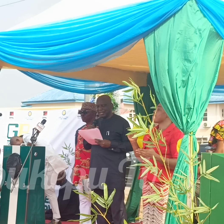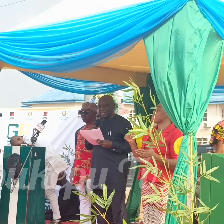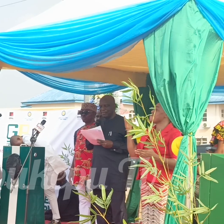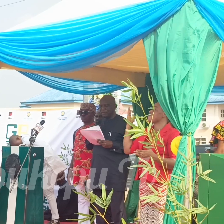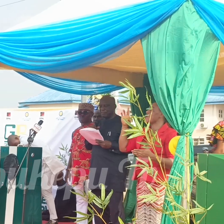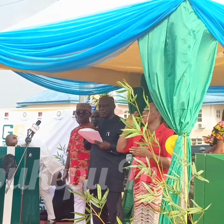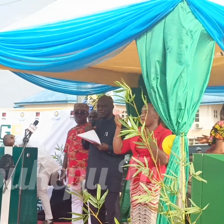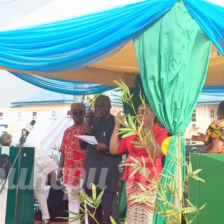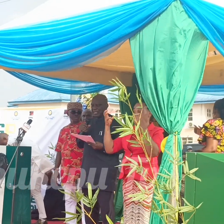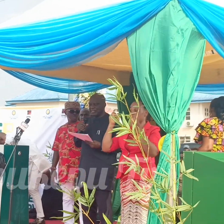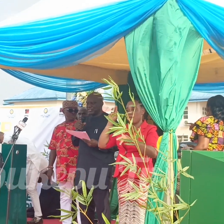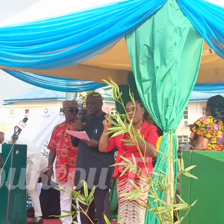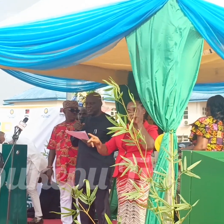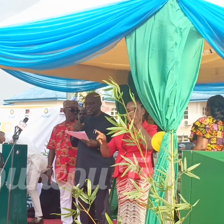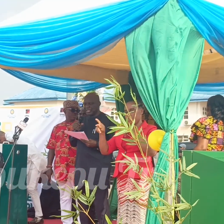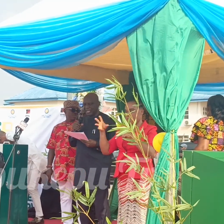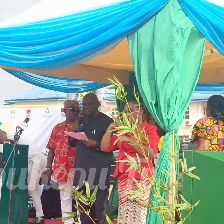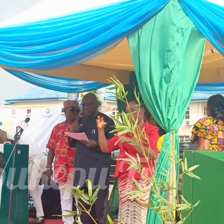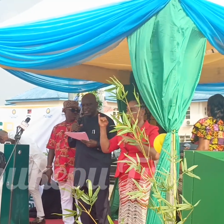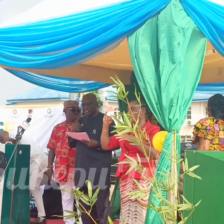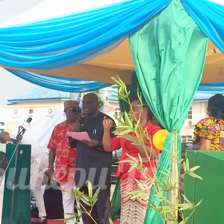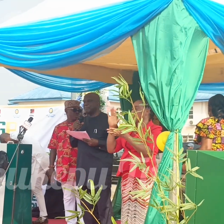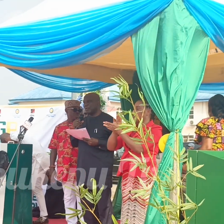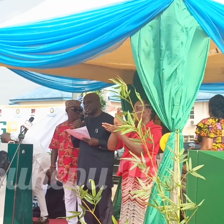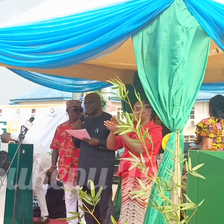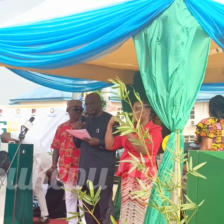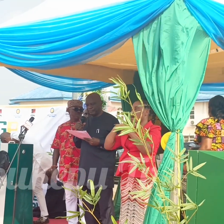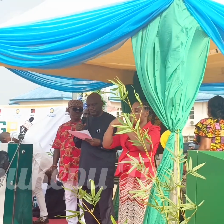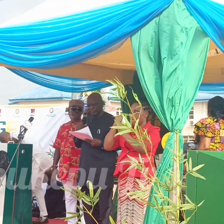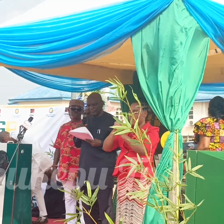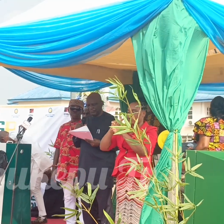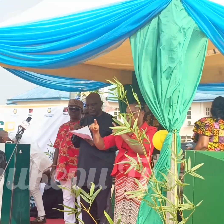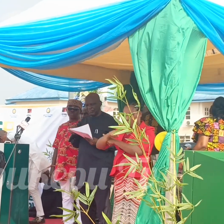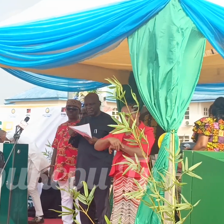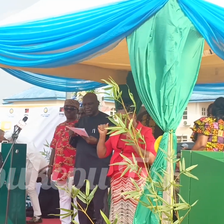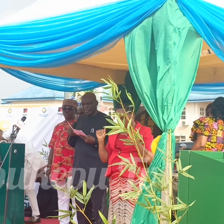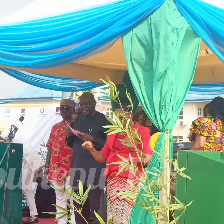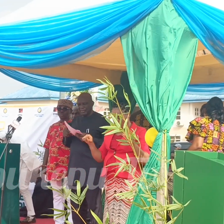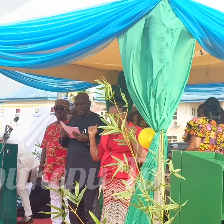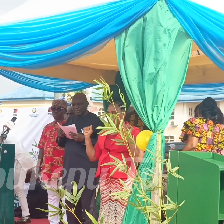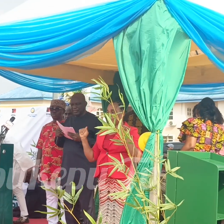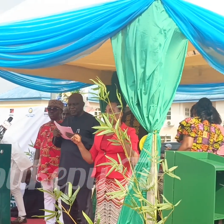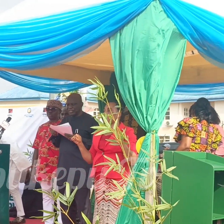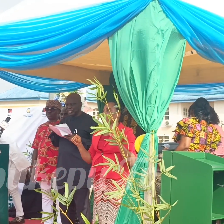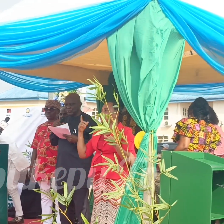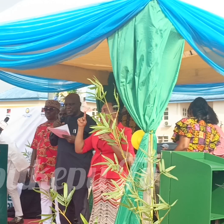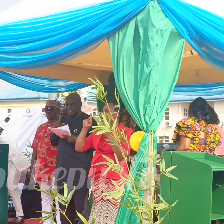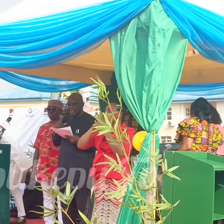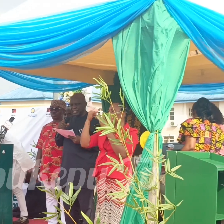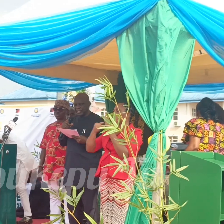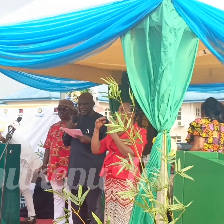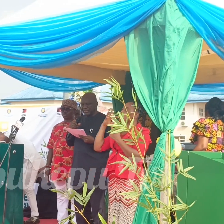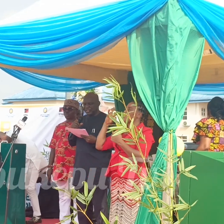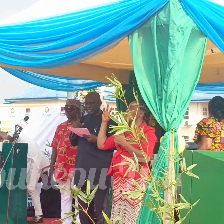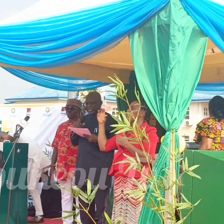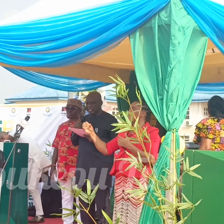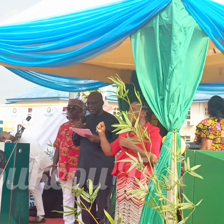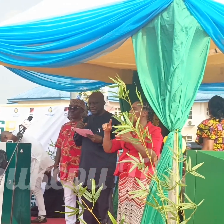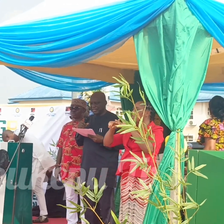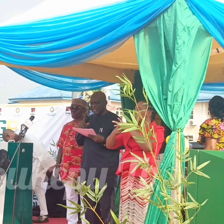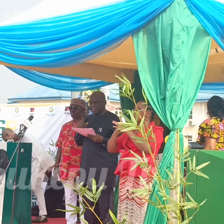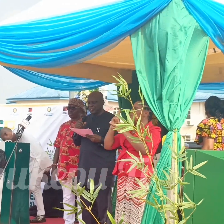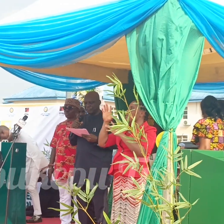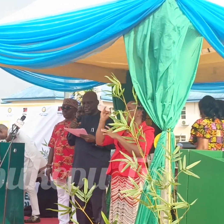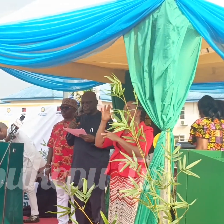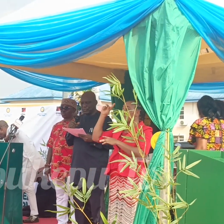There are many people and institutions that have made today possible. The project was initiated by